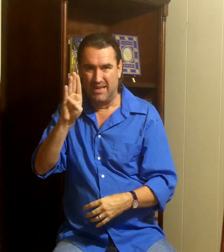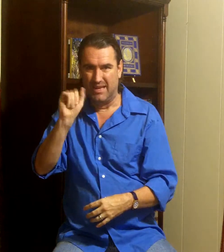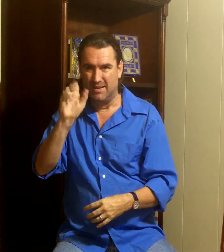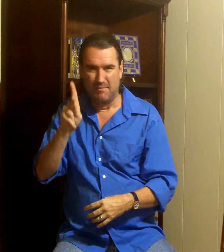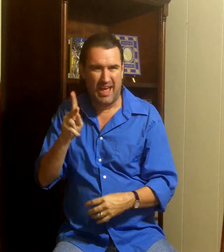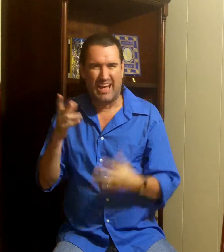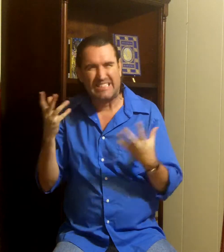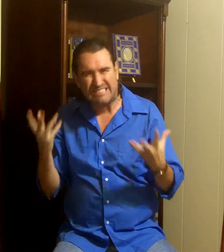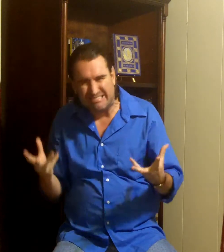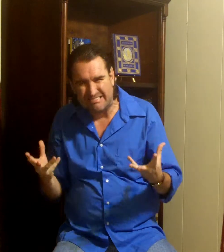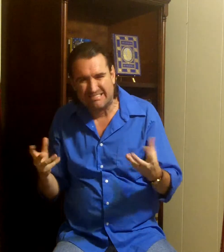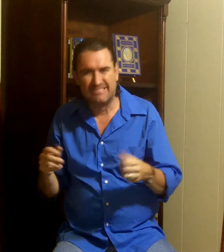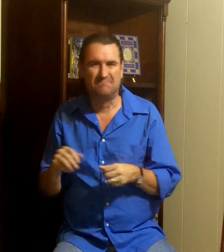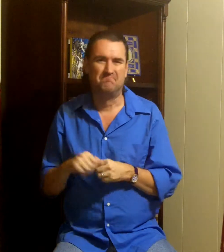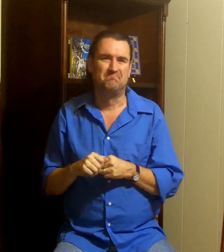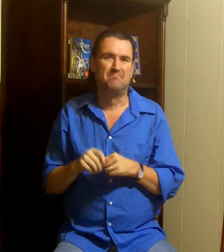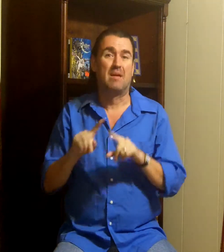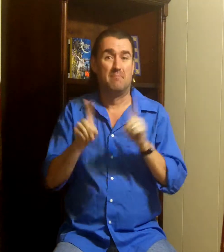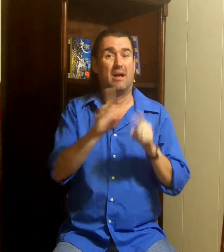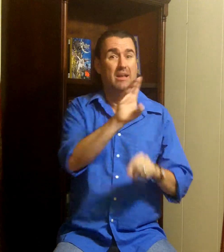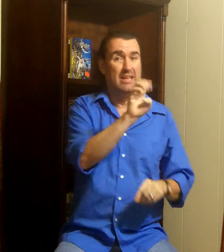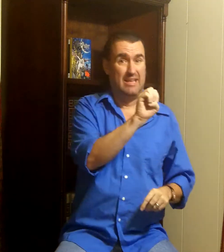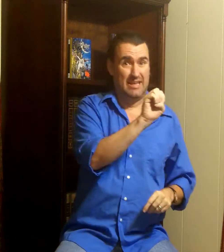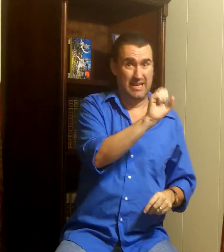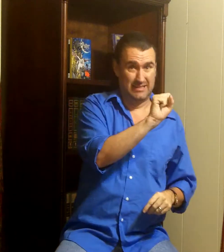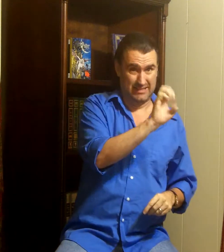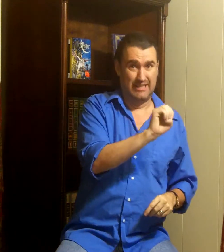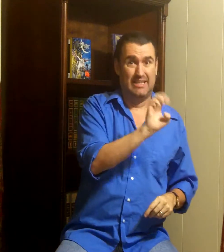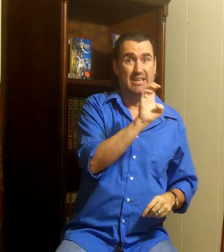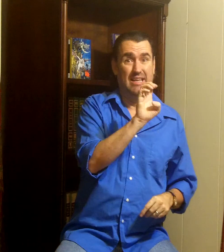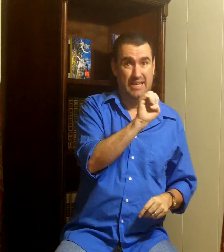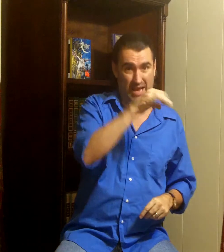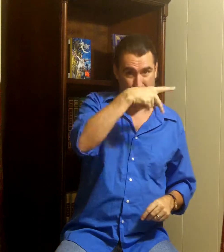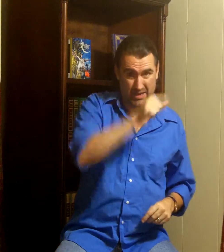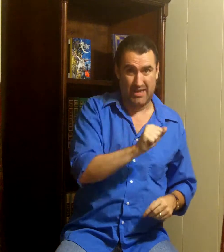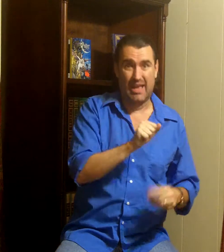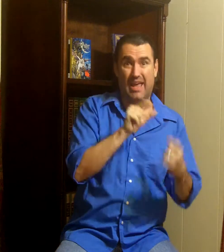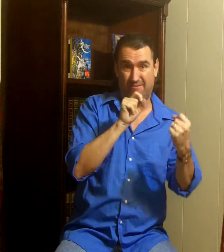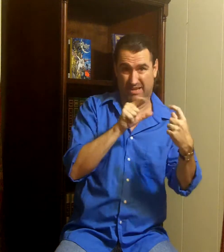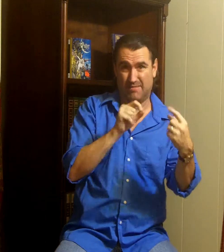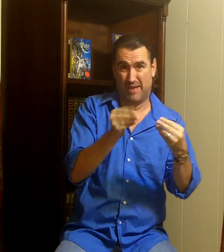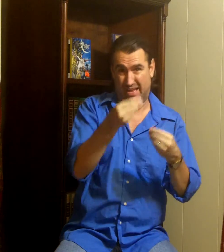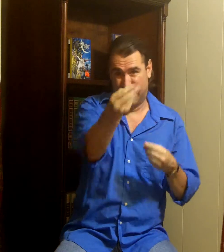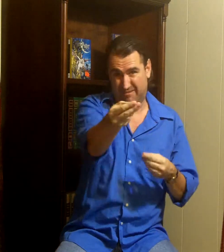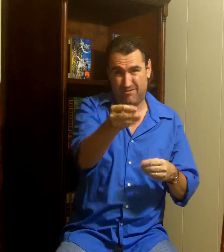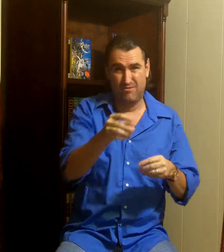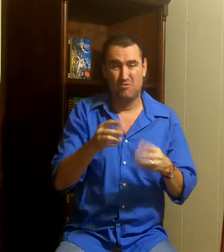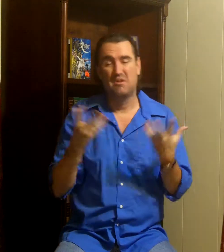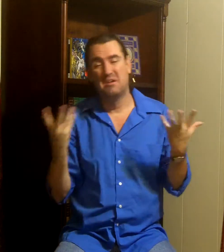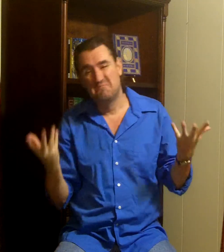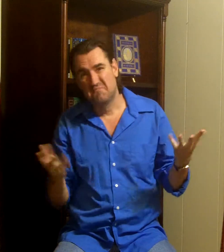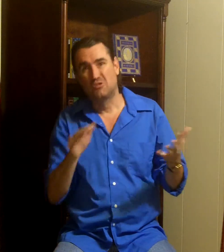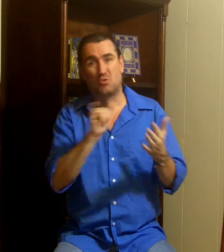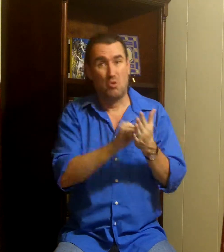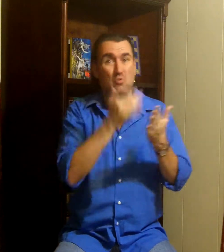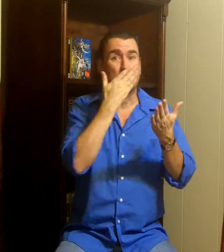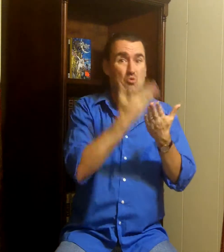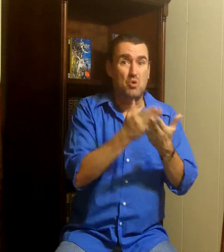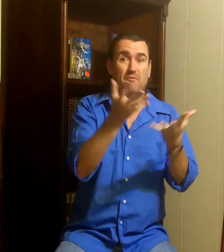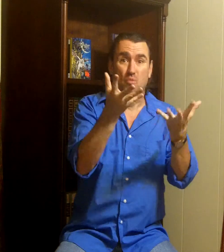So EIPA and ESSE, if you want to know more about your signing and get feedback about it, take those tests first,